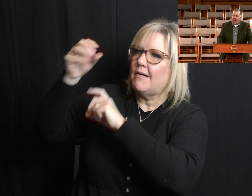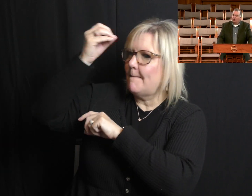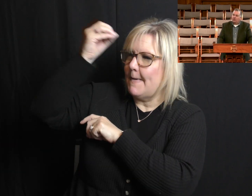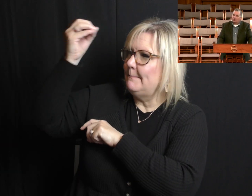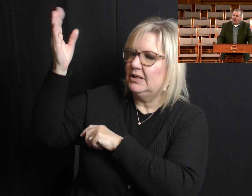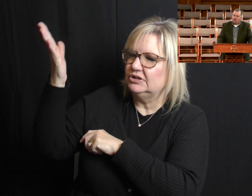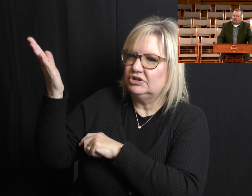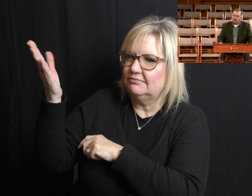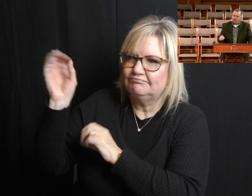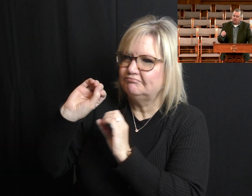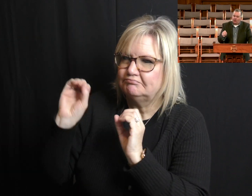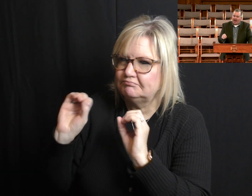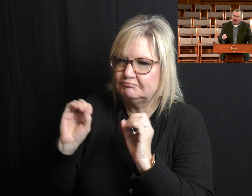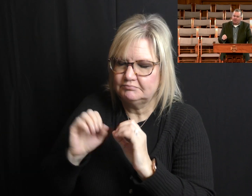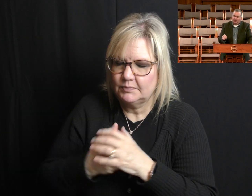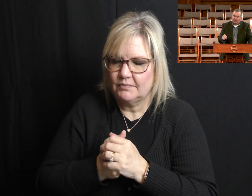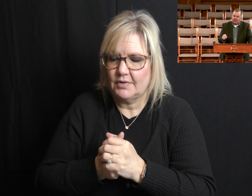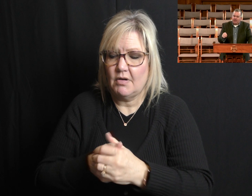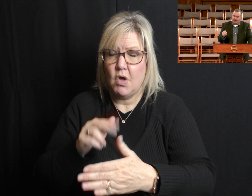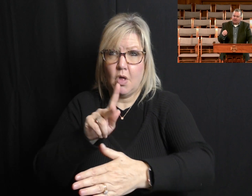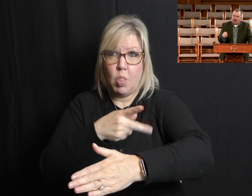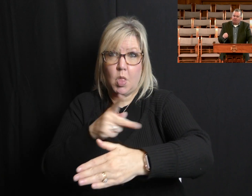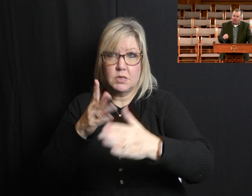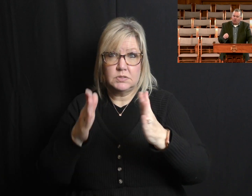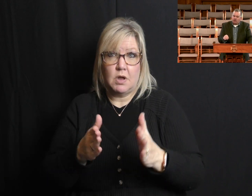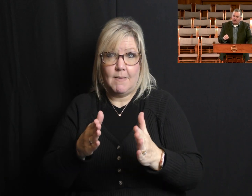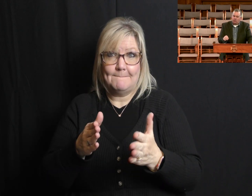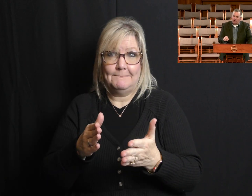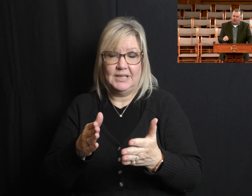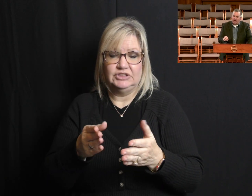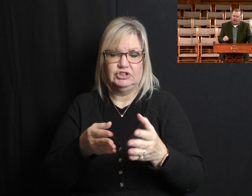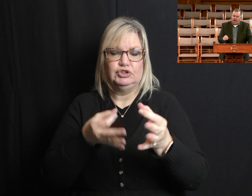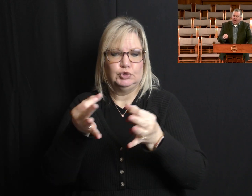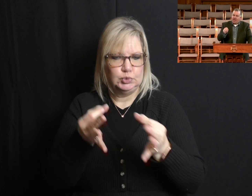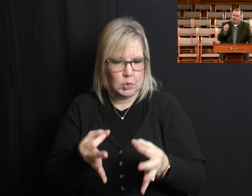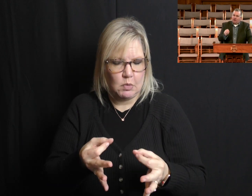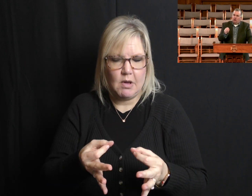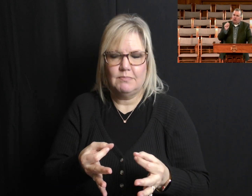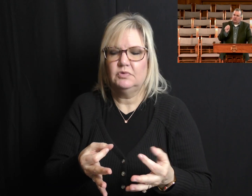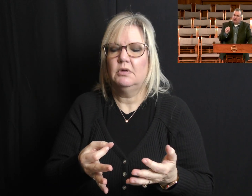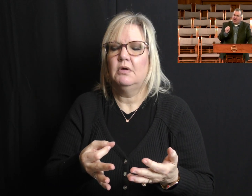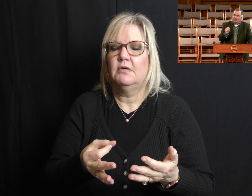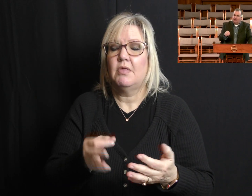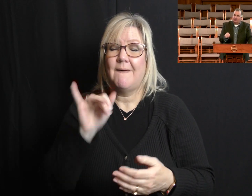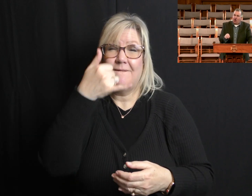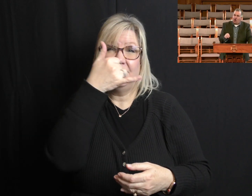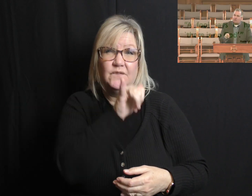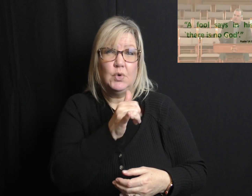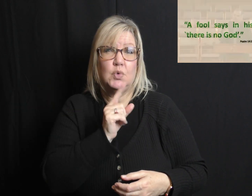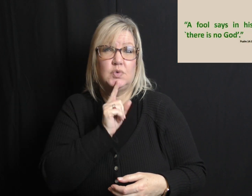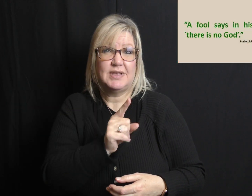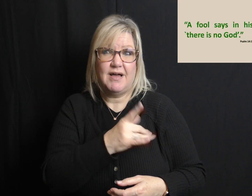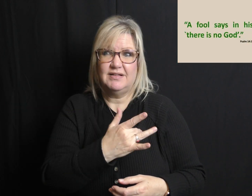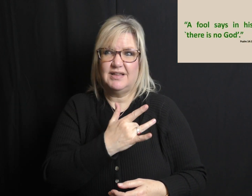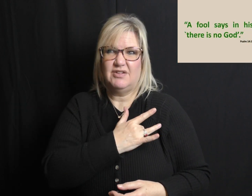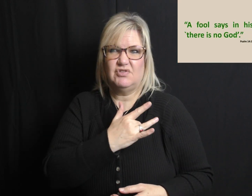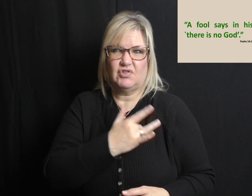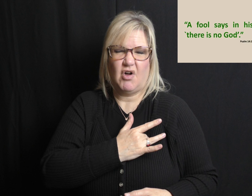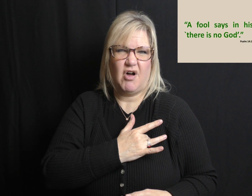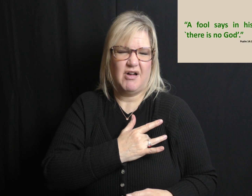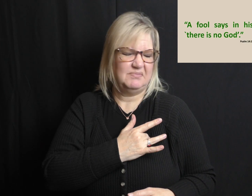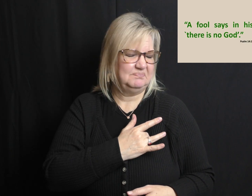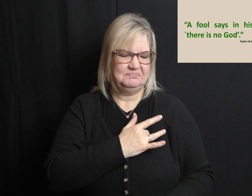here's how the psalmist describes it in Psalm 14:1. "A fool says in his heart,